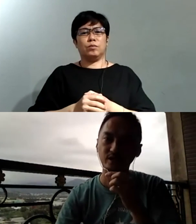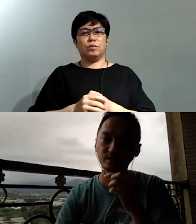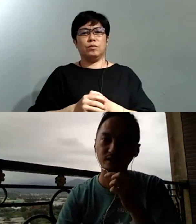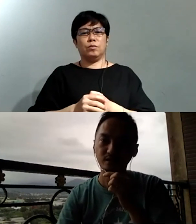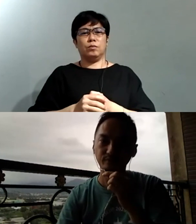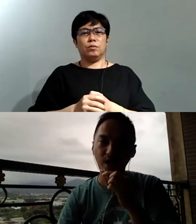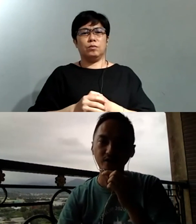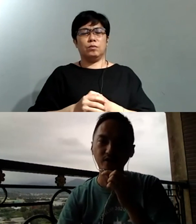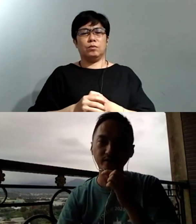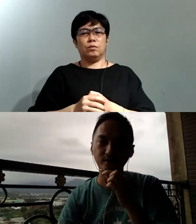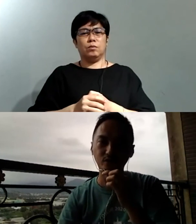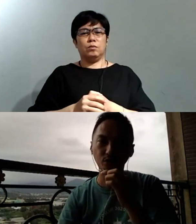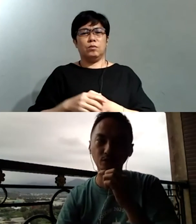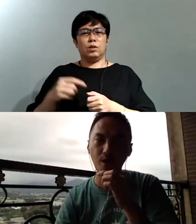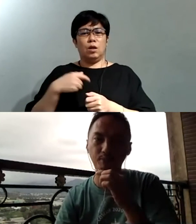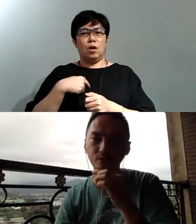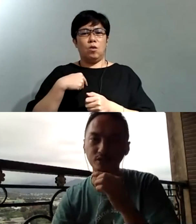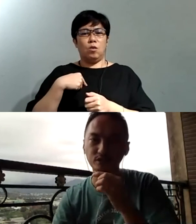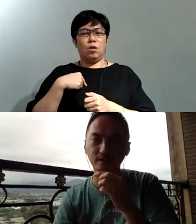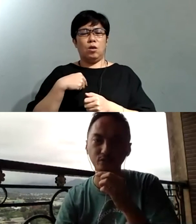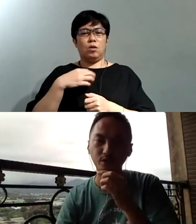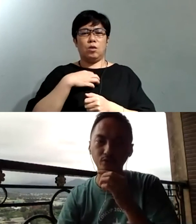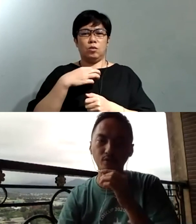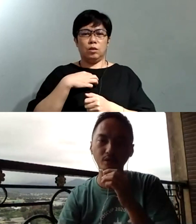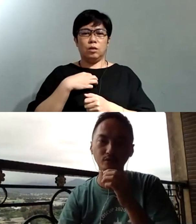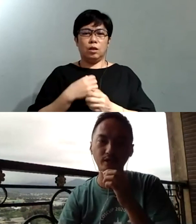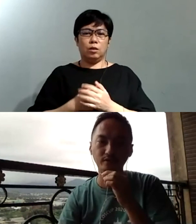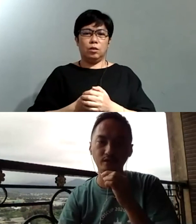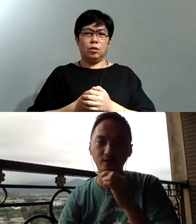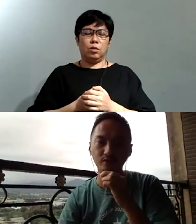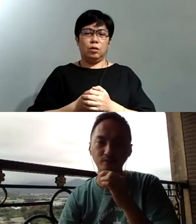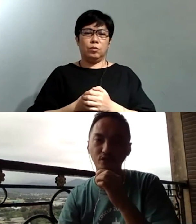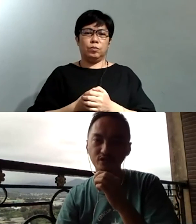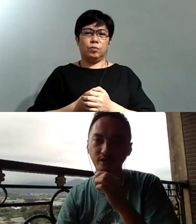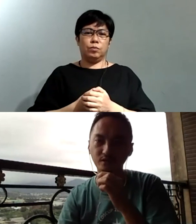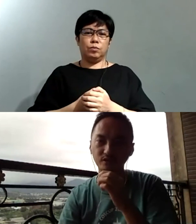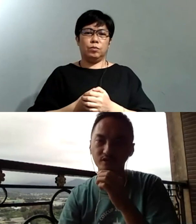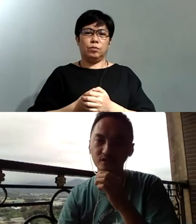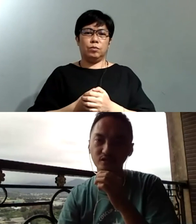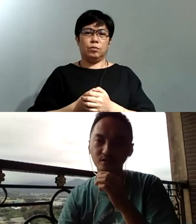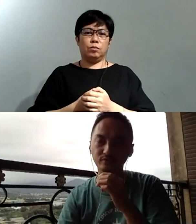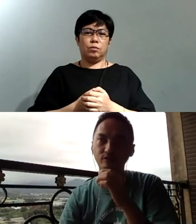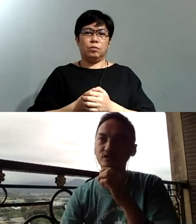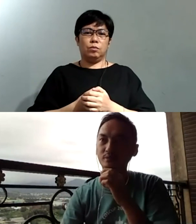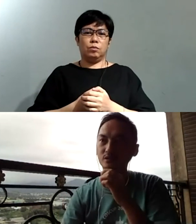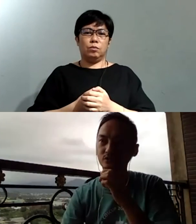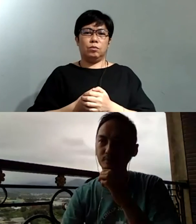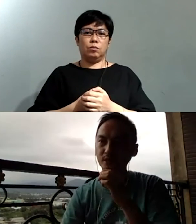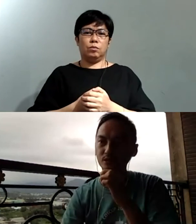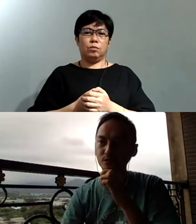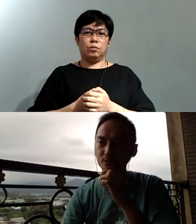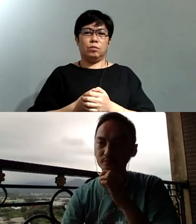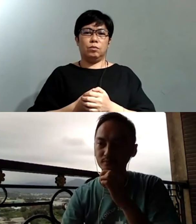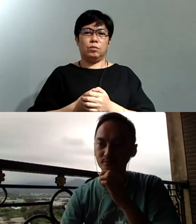stress that other than the two approaches that we want to get democracy and consensus, the first approach would